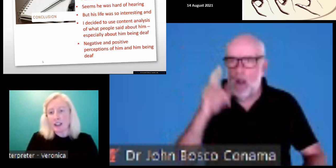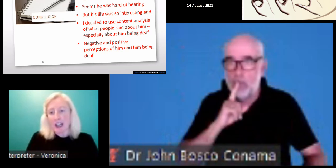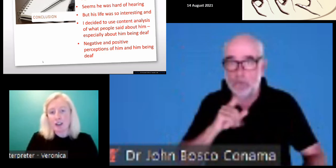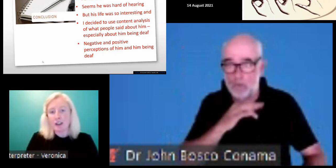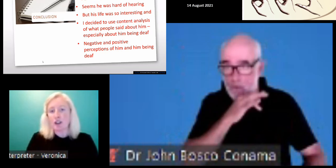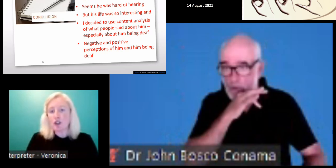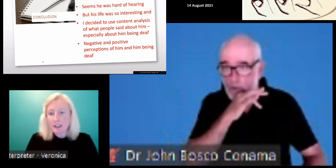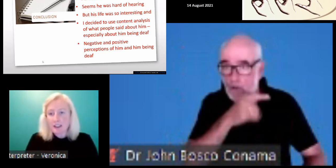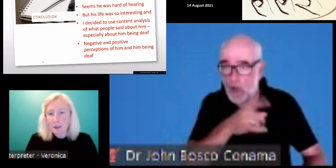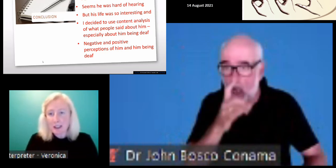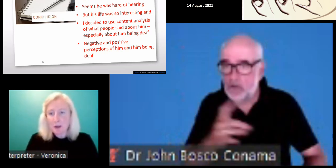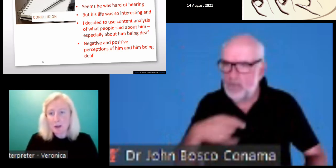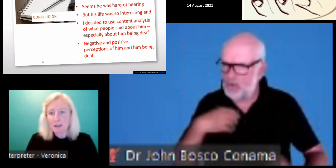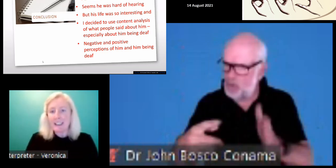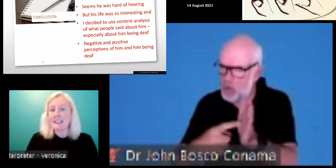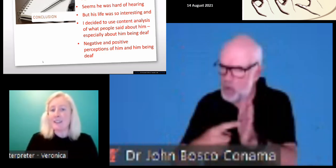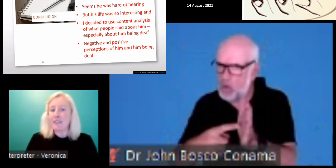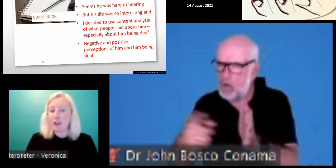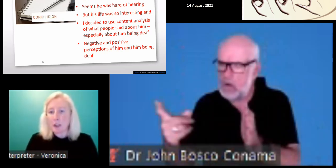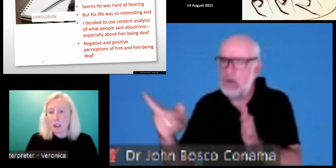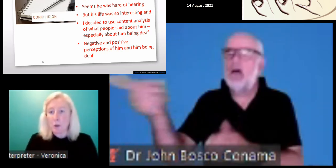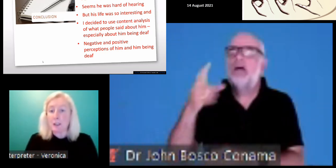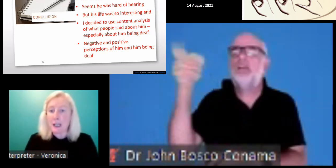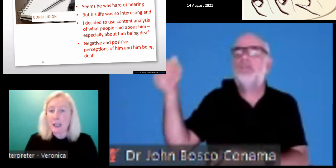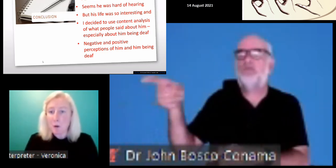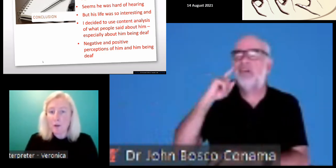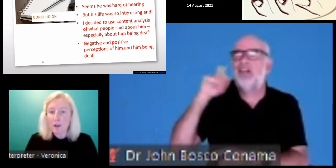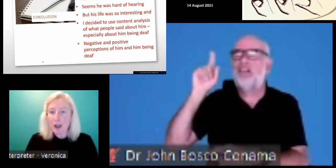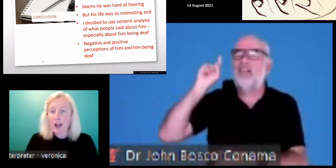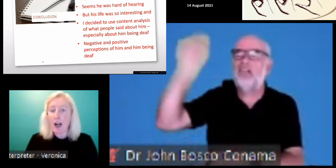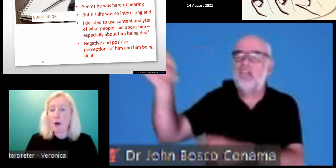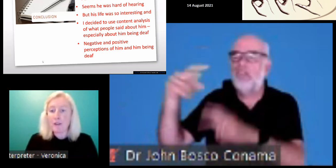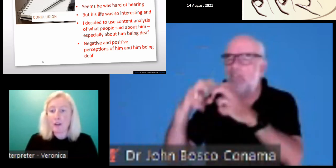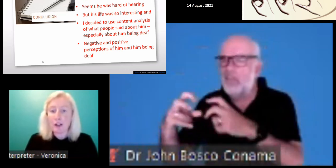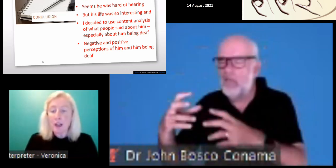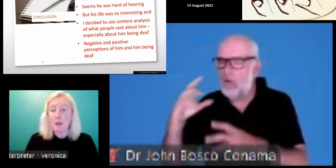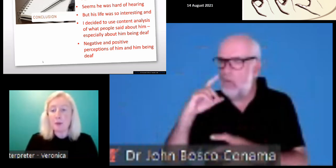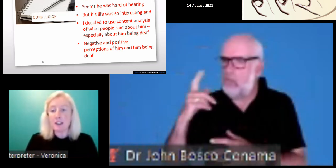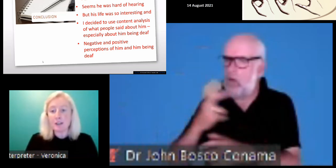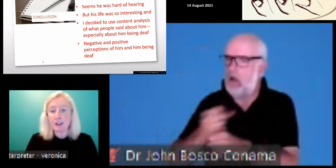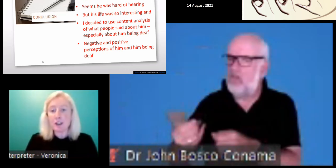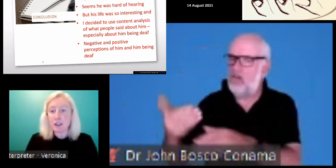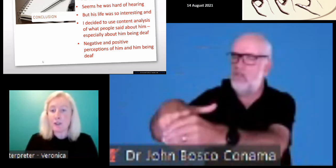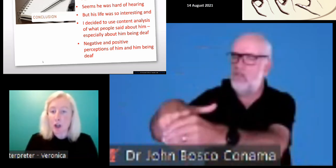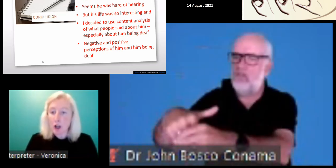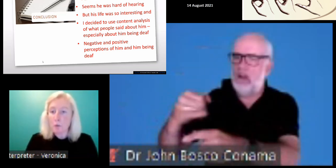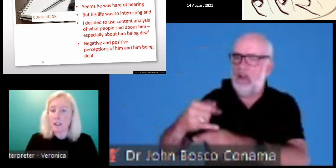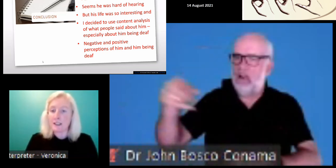that the street is well known, he's a very well-known name over there. However, the point of interest for her was that